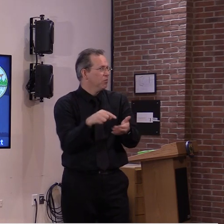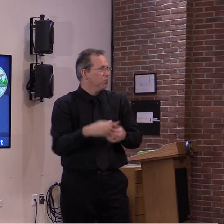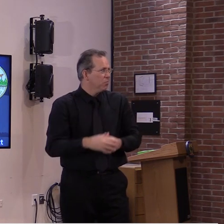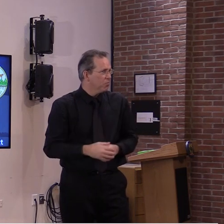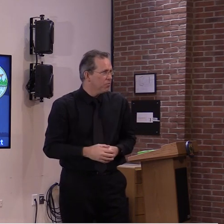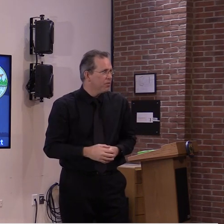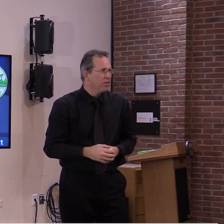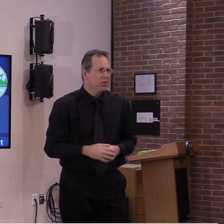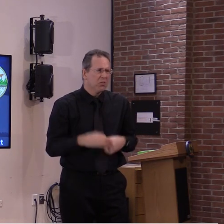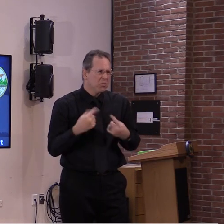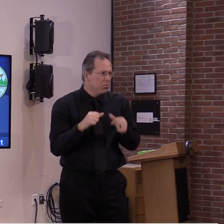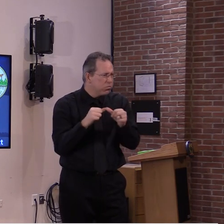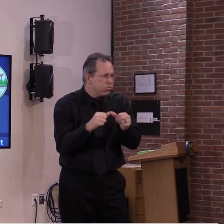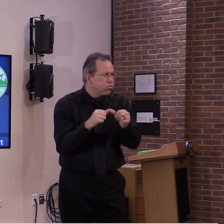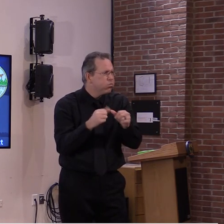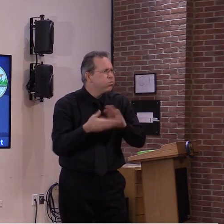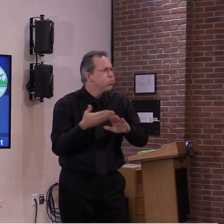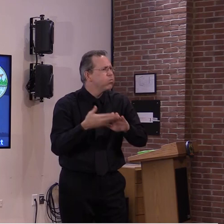time, and we probably can do